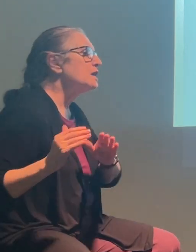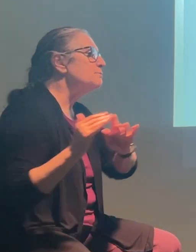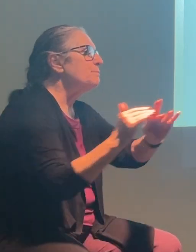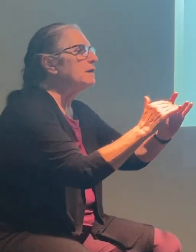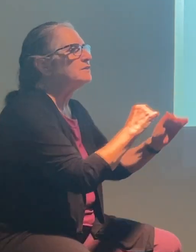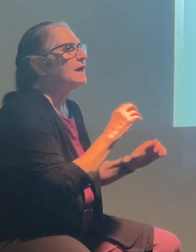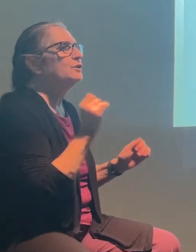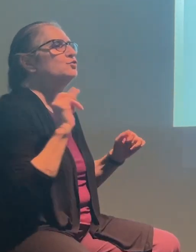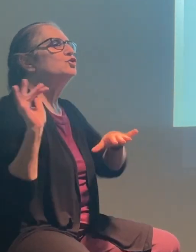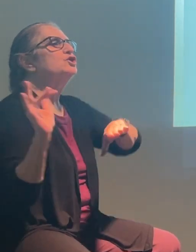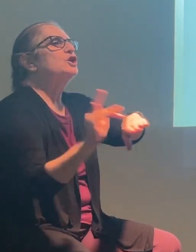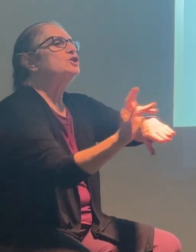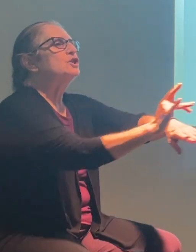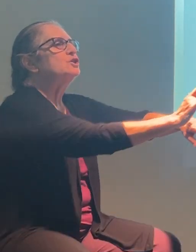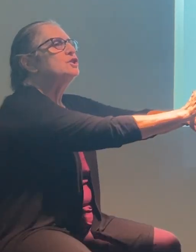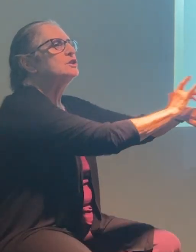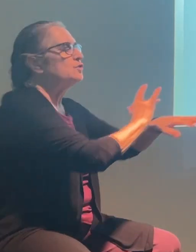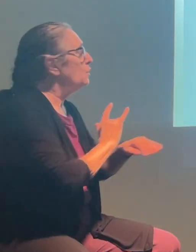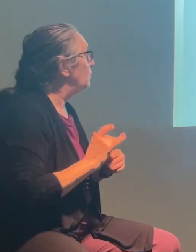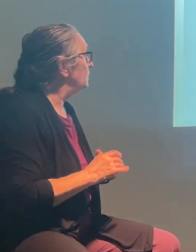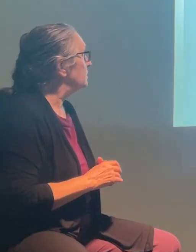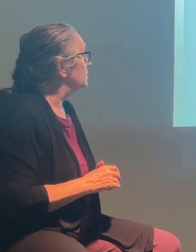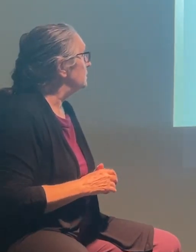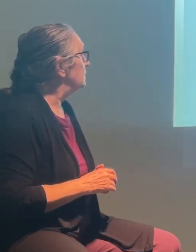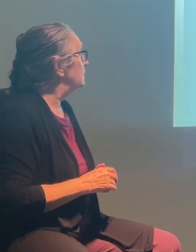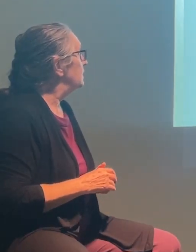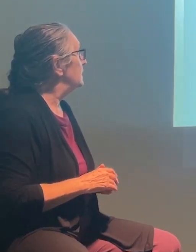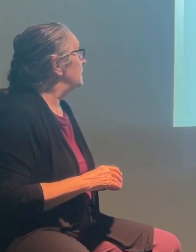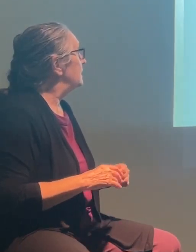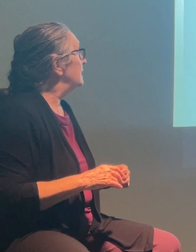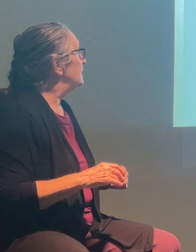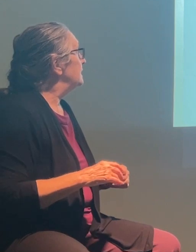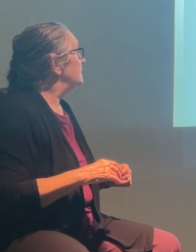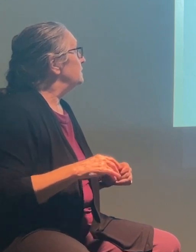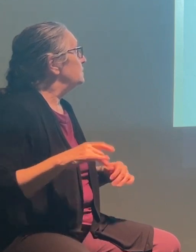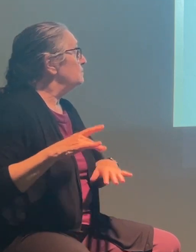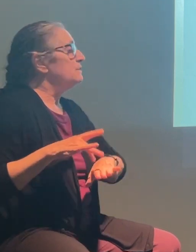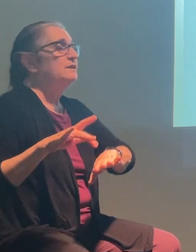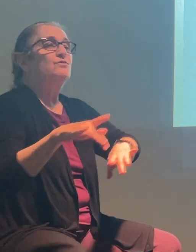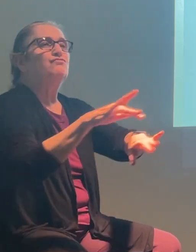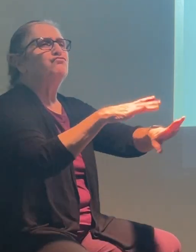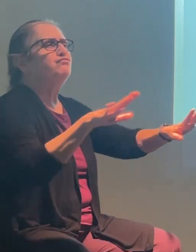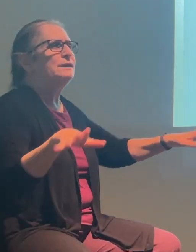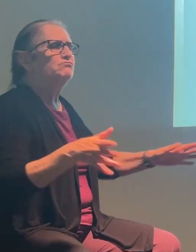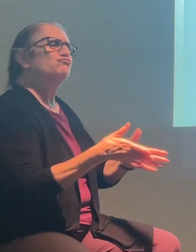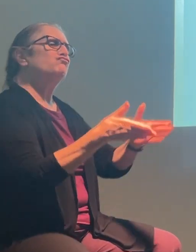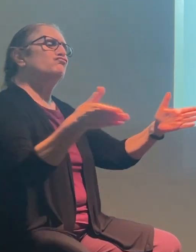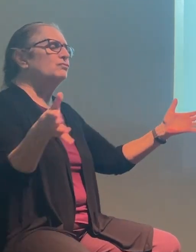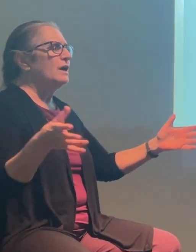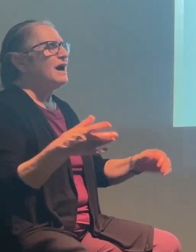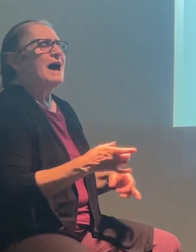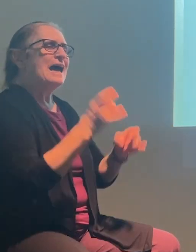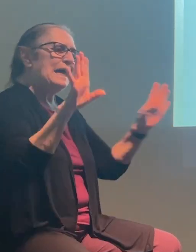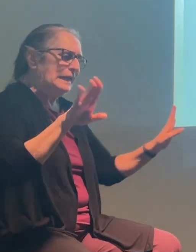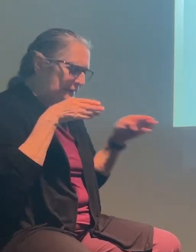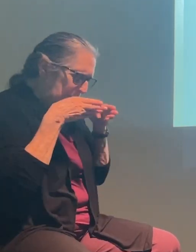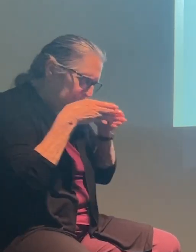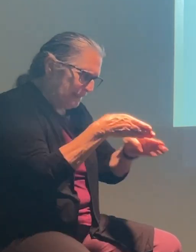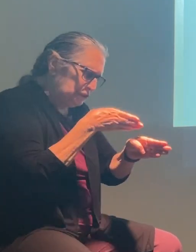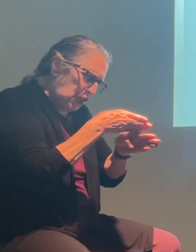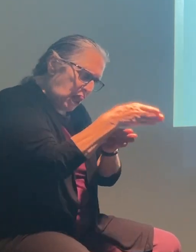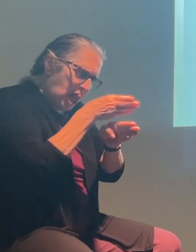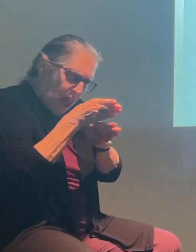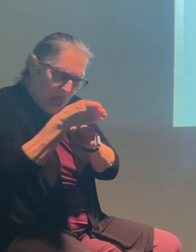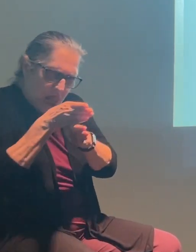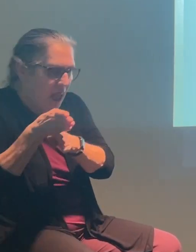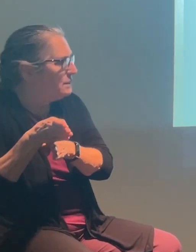all points, which he always has been more into painting, photography, a bit of everything. I hate specialism. I hate